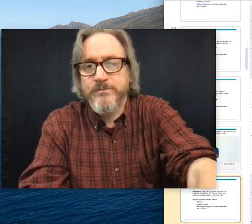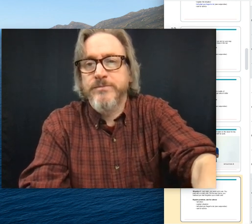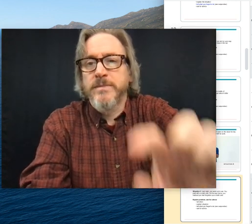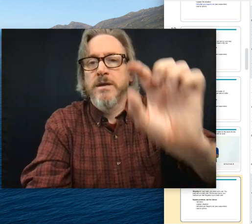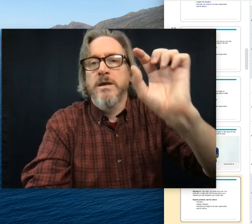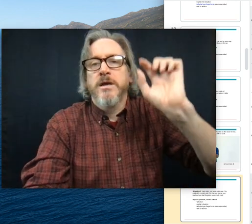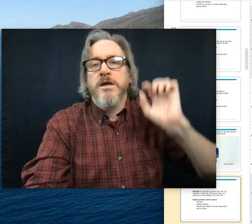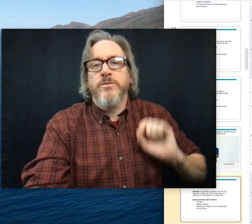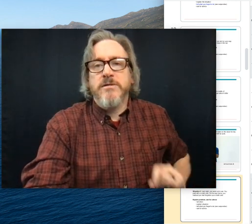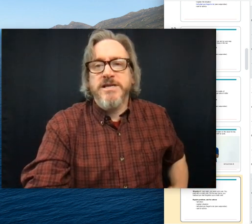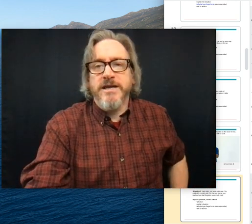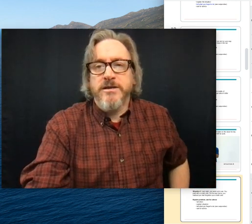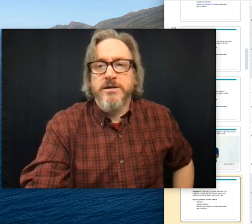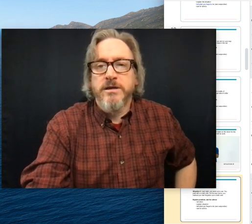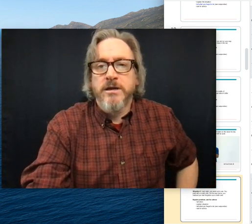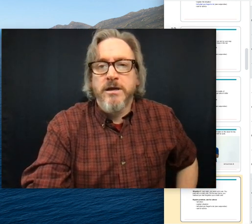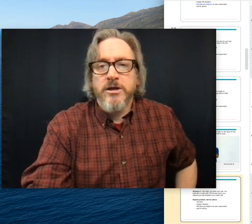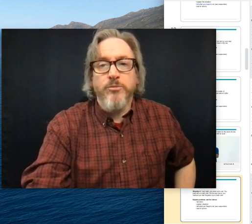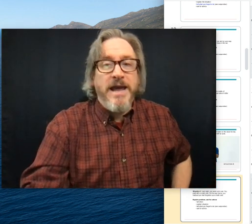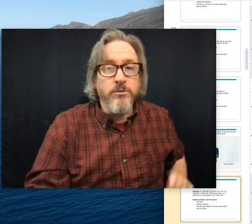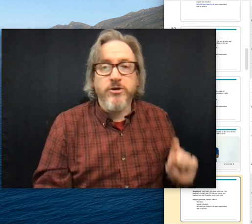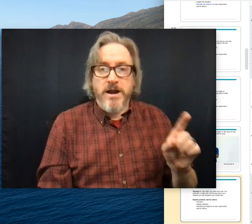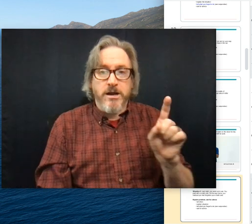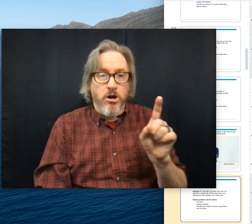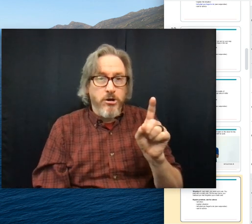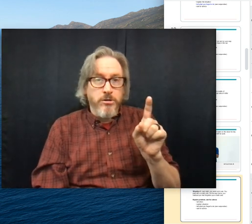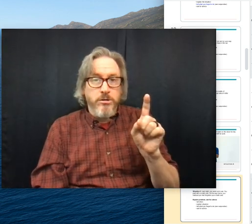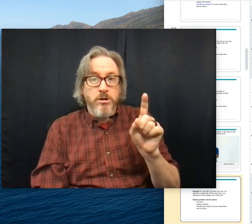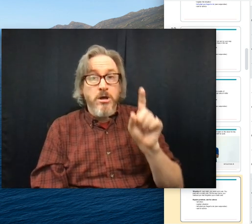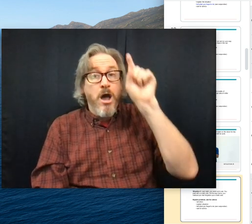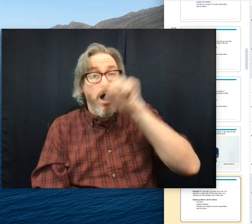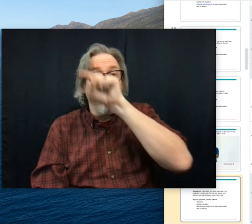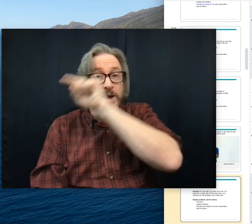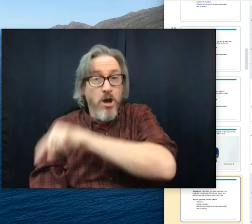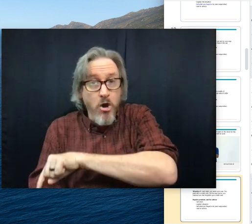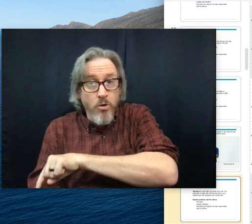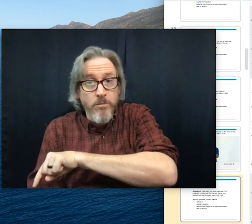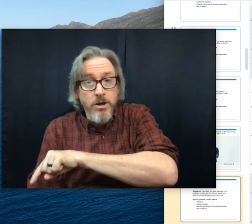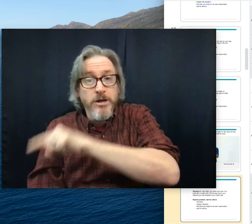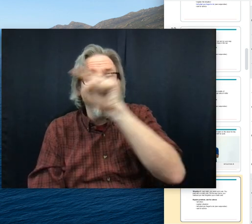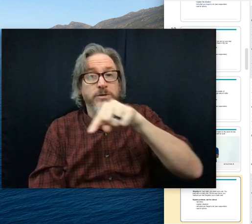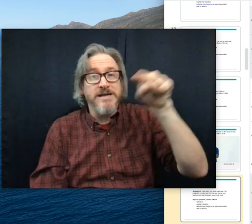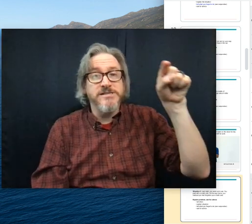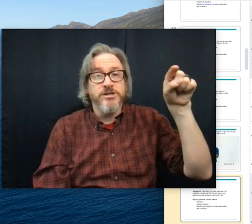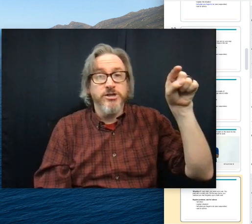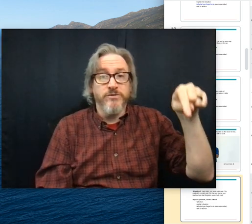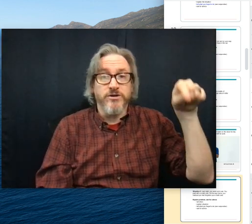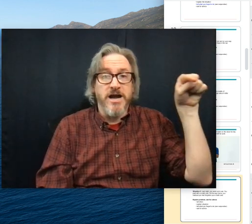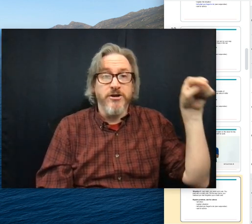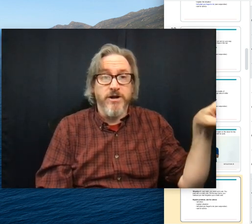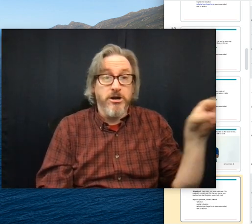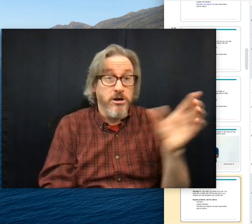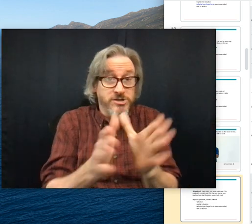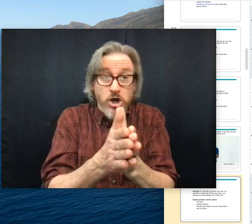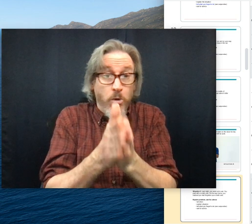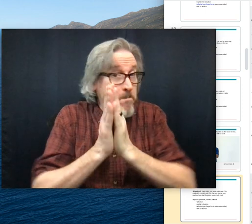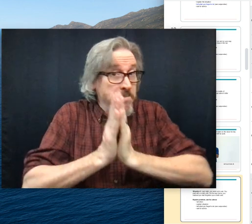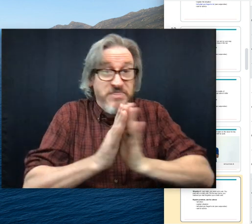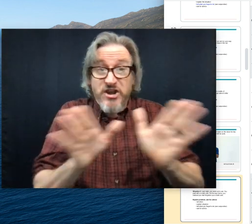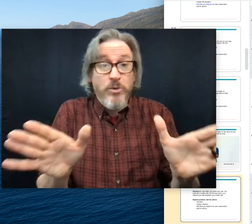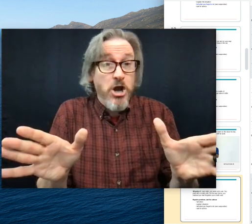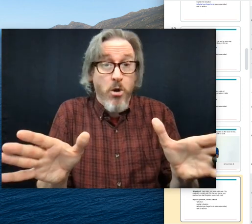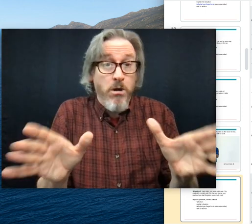better. You went out to eat. You paid with a credit card. On the way home, you realized you'd forgotten your credit card.